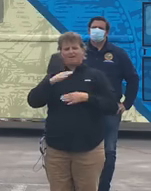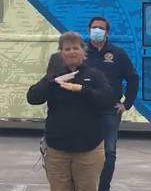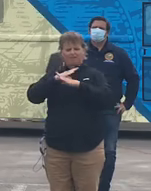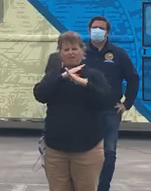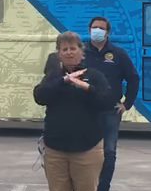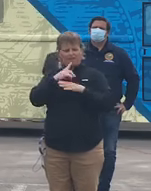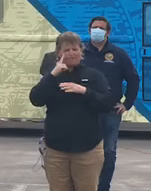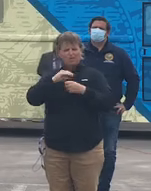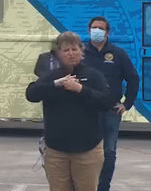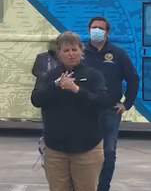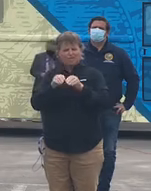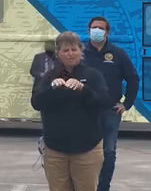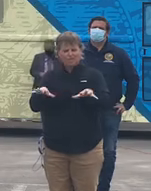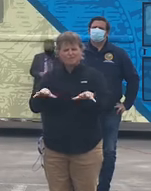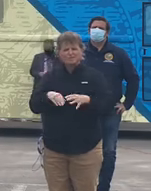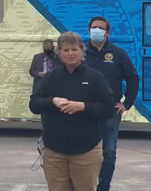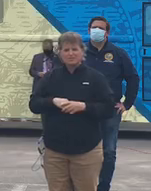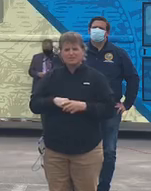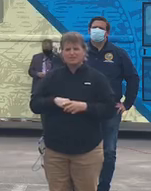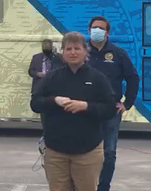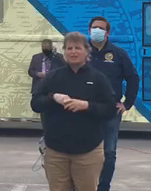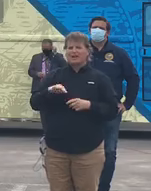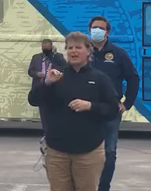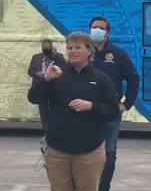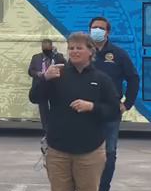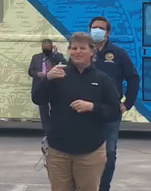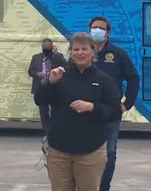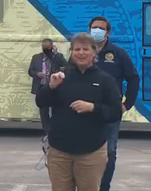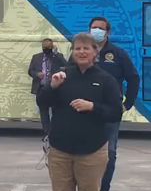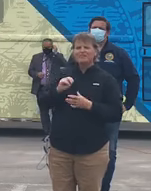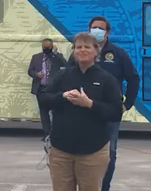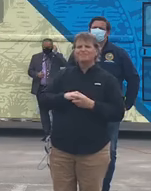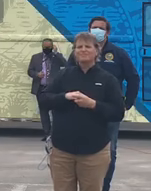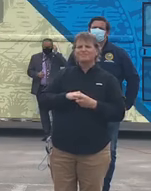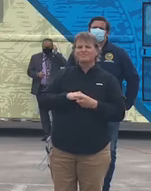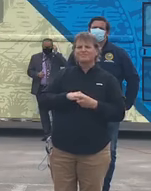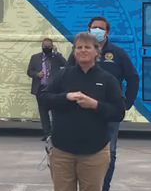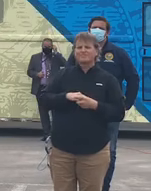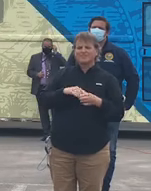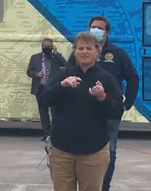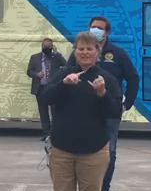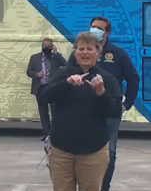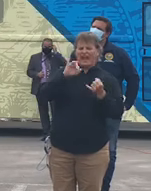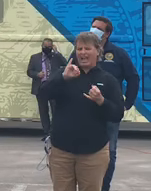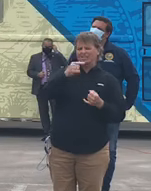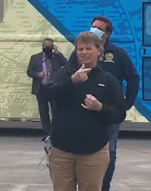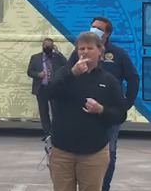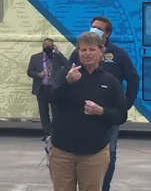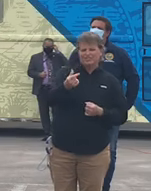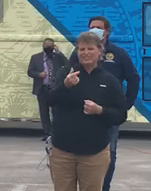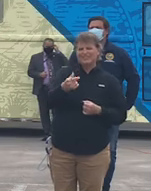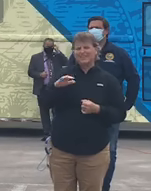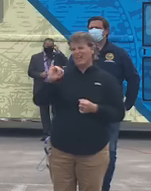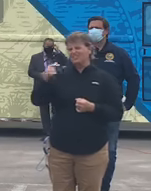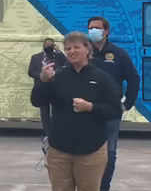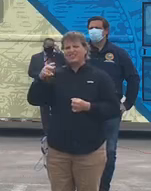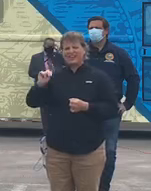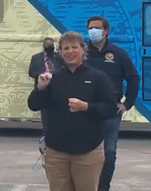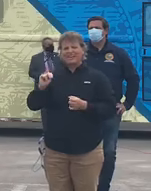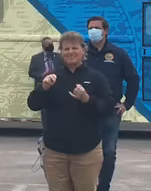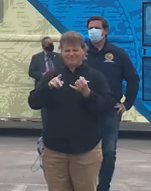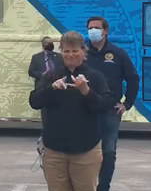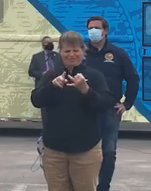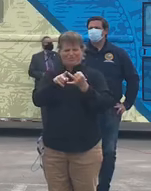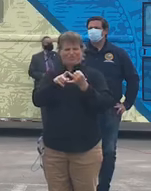one which is called IgM and another one which is called IgG. IgM is the antibody which appears first,